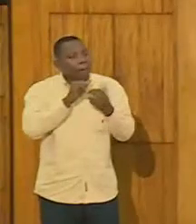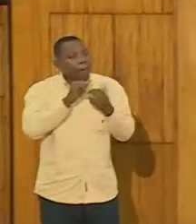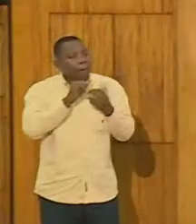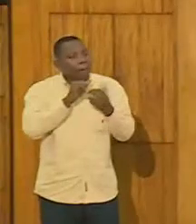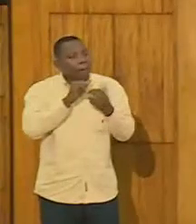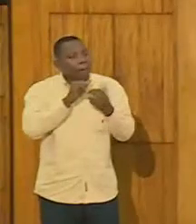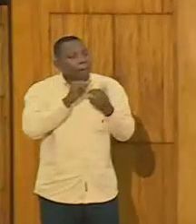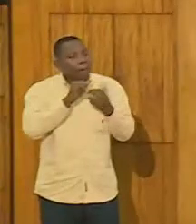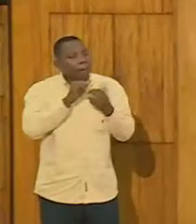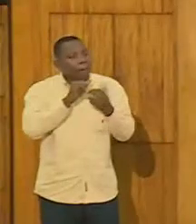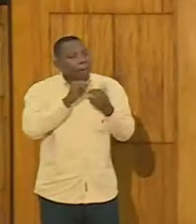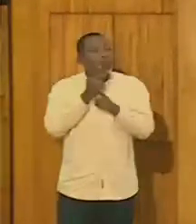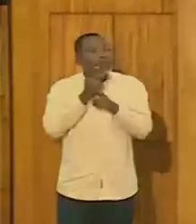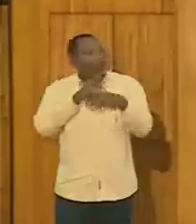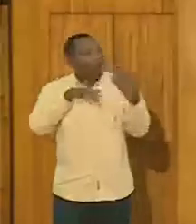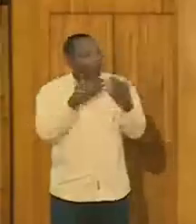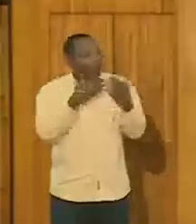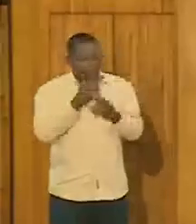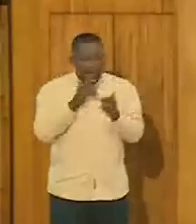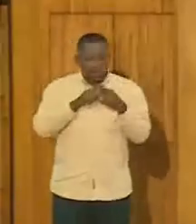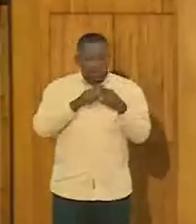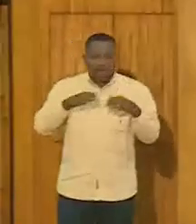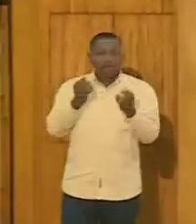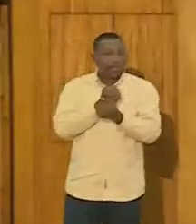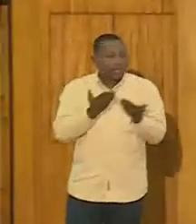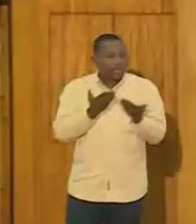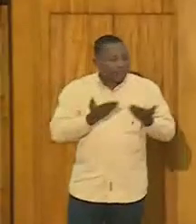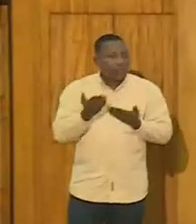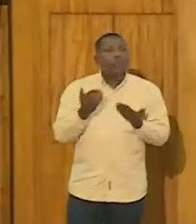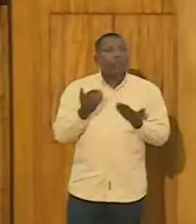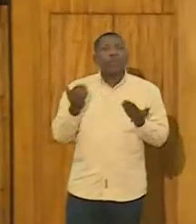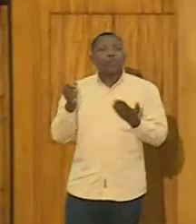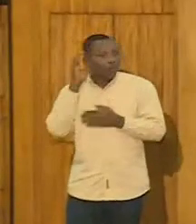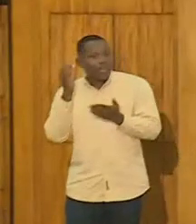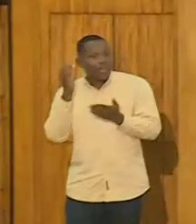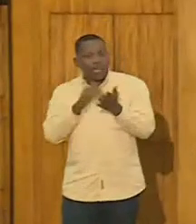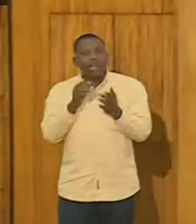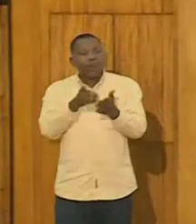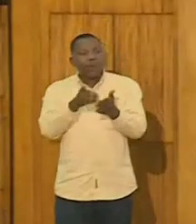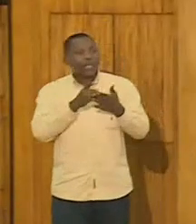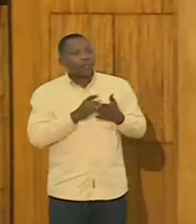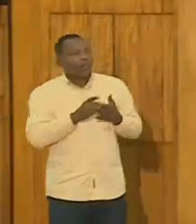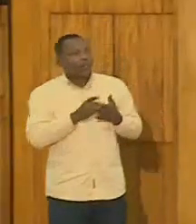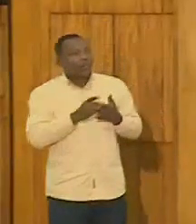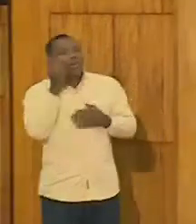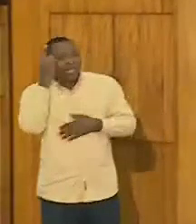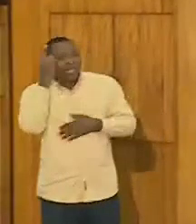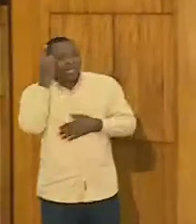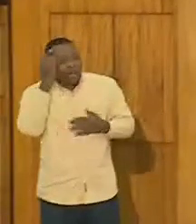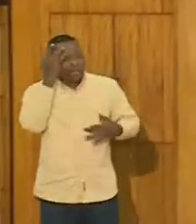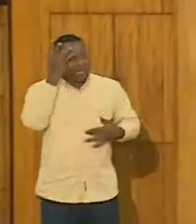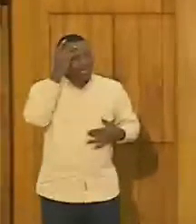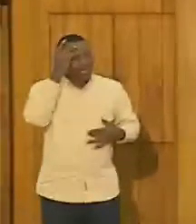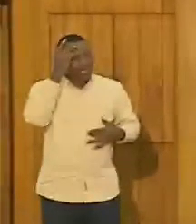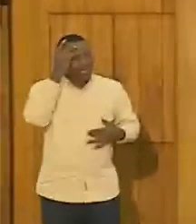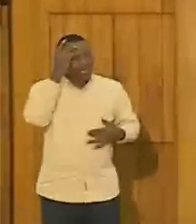to provide the appropriate services. We've heard again about the demand side, making sure that we understand our patients'